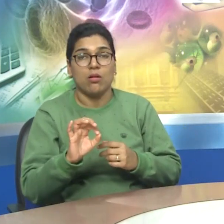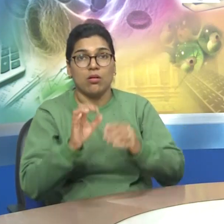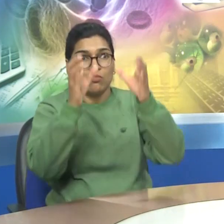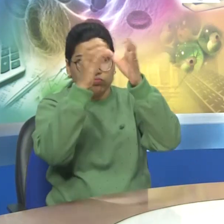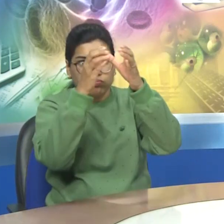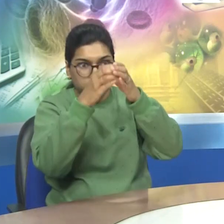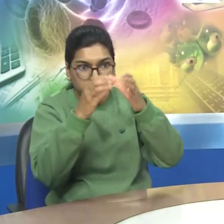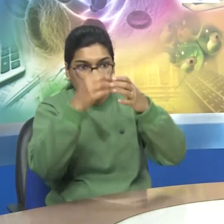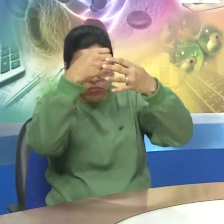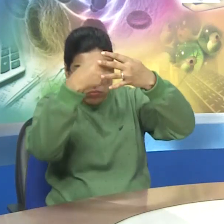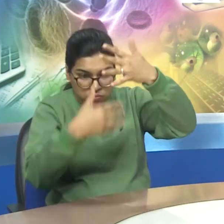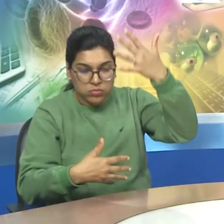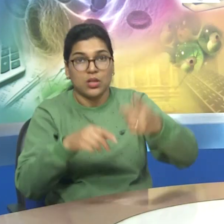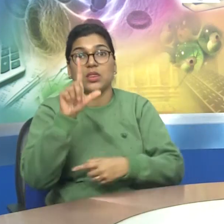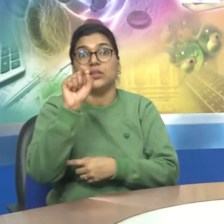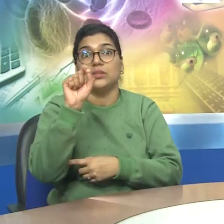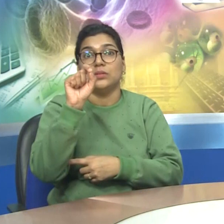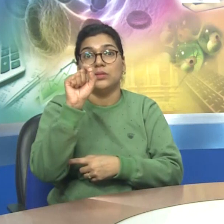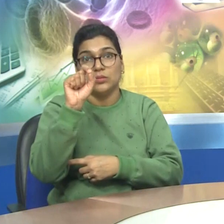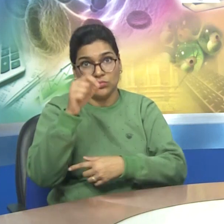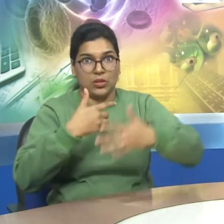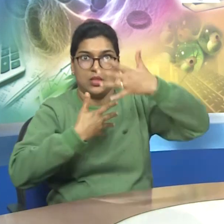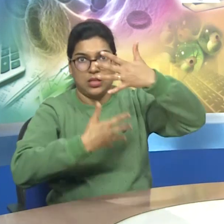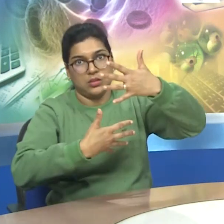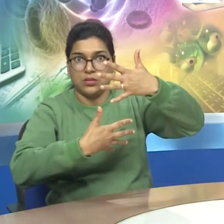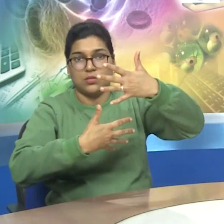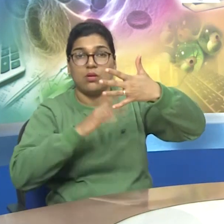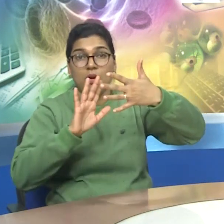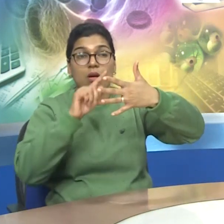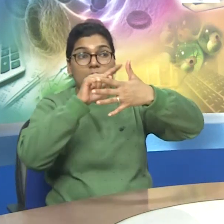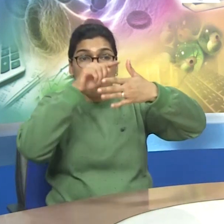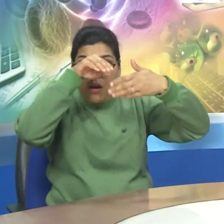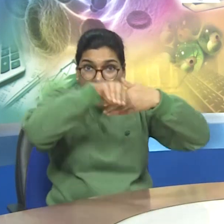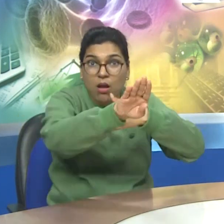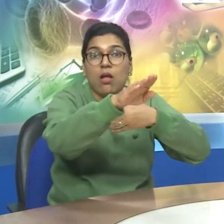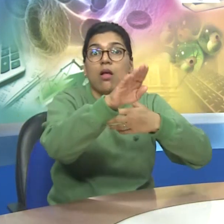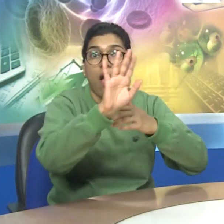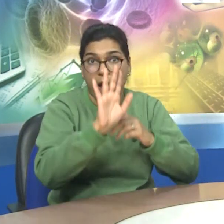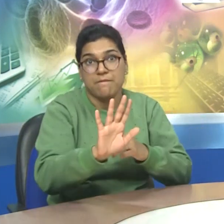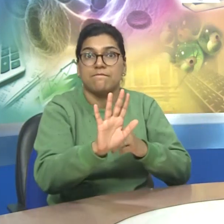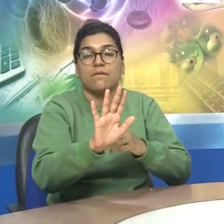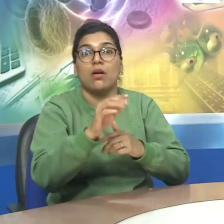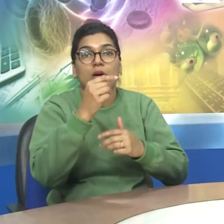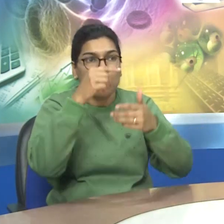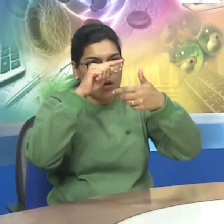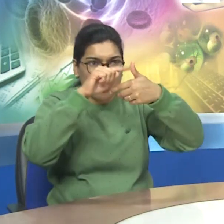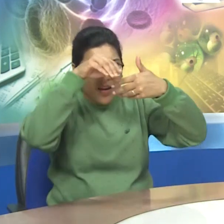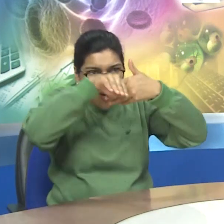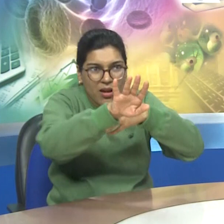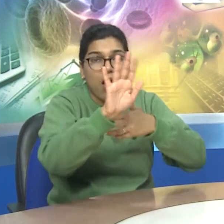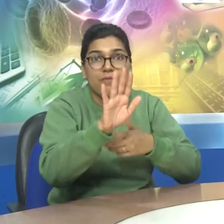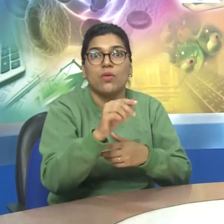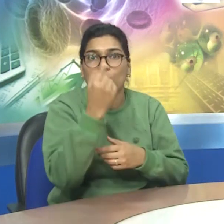Point 2. The universe of knowledge divided in basically 10 main classes